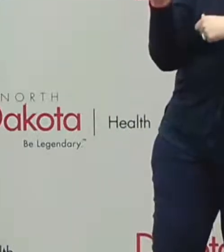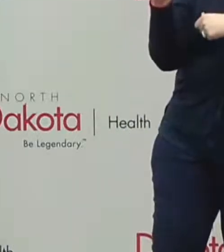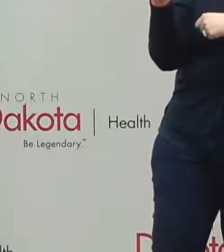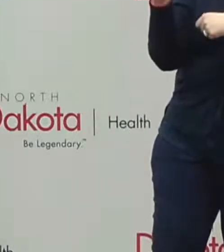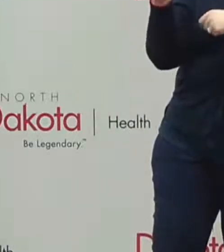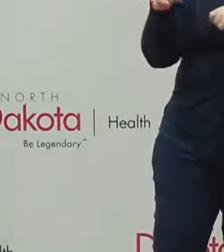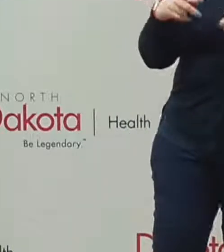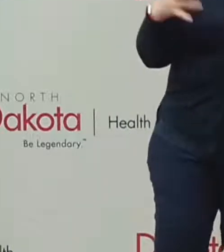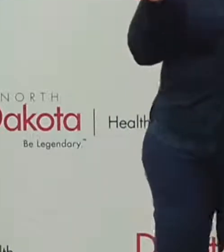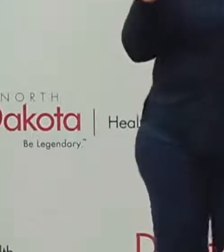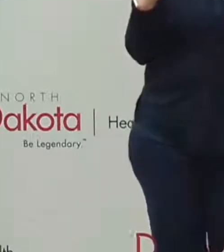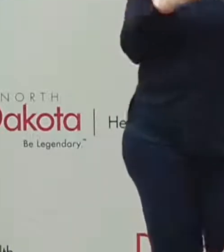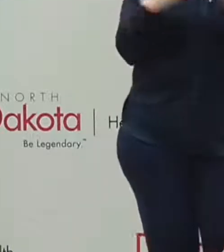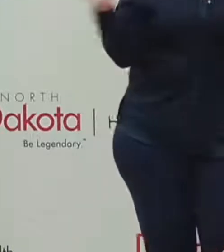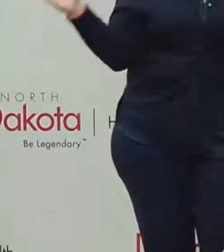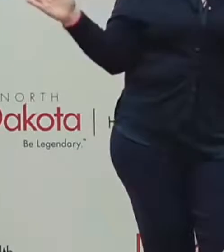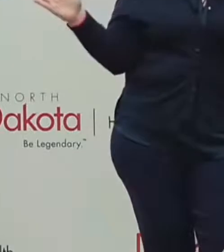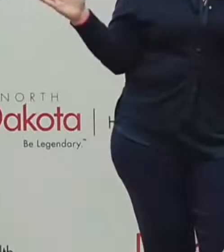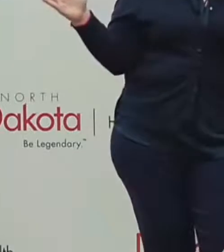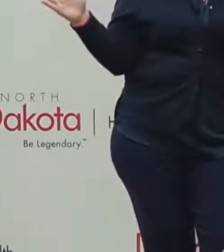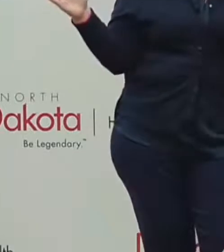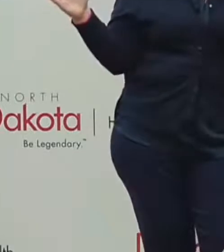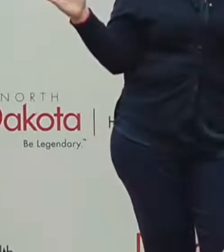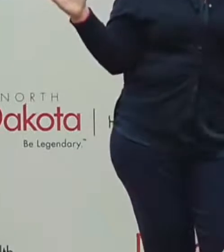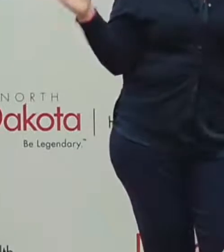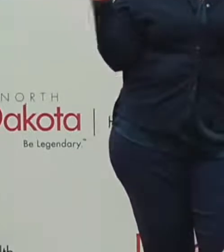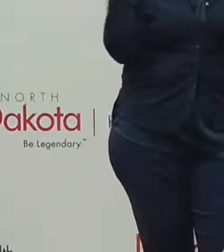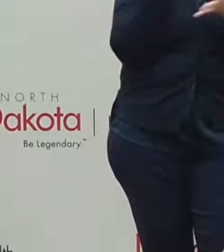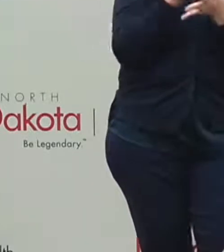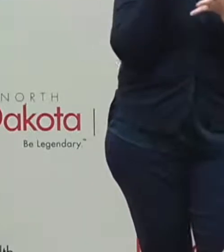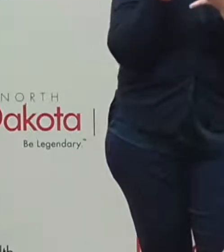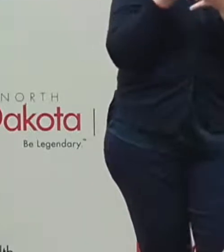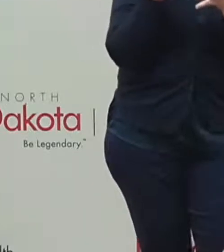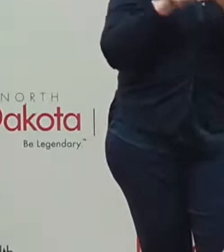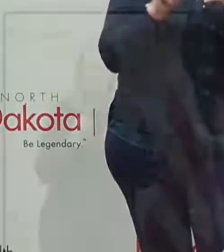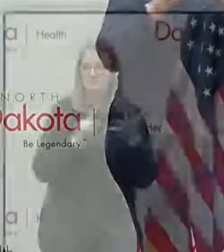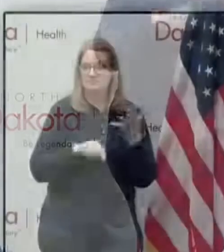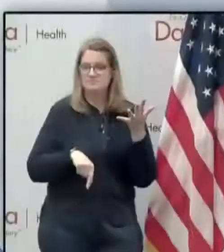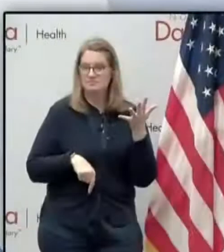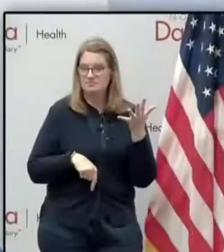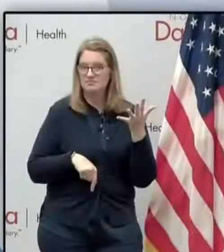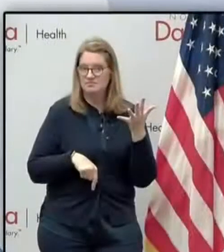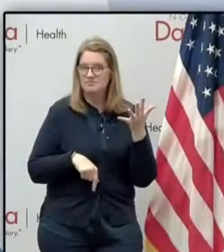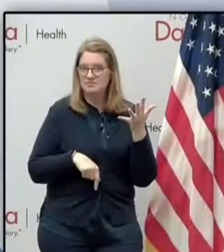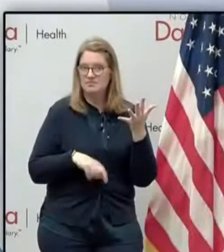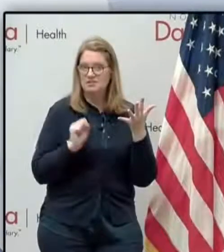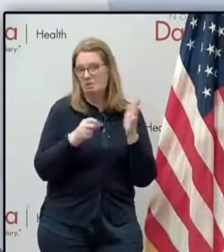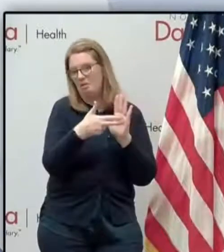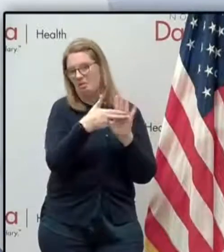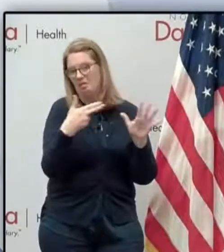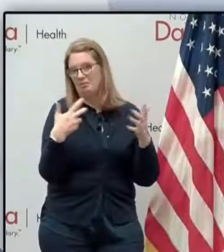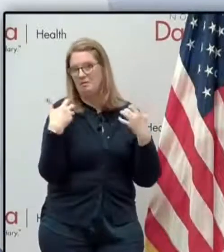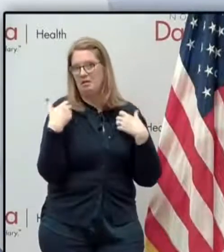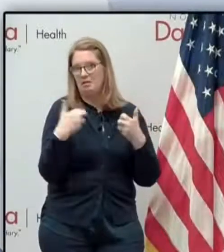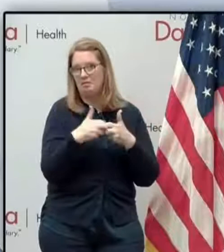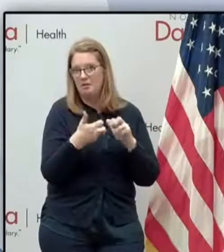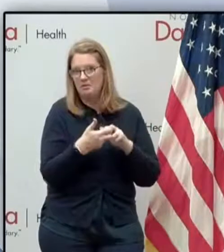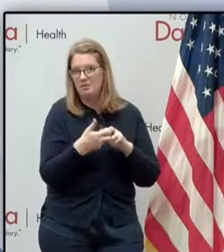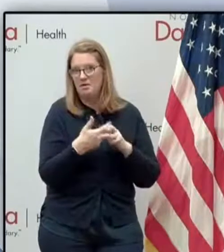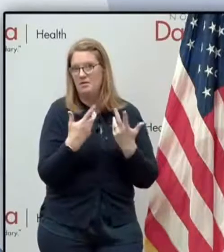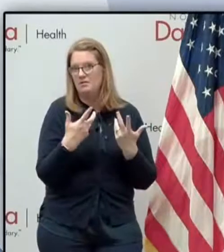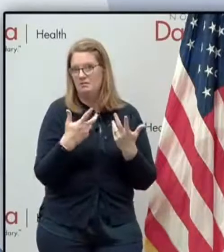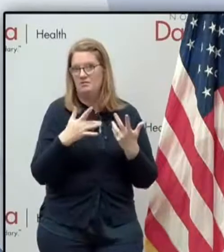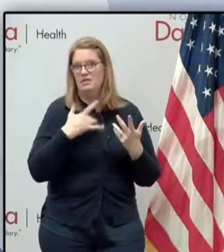list of things that could lead to be considering a health condition which gives you a more risk of